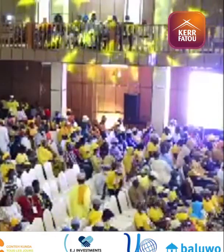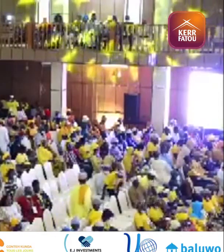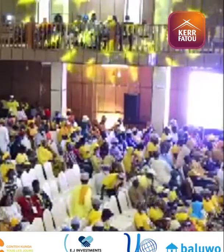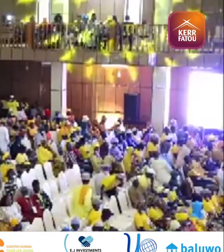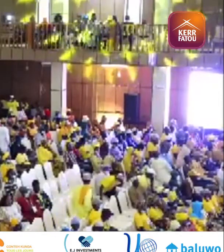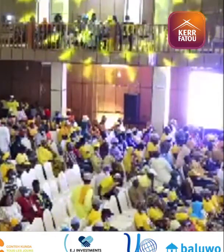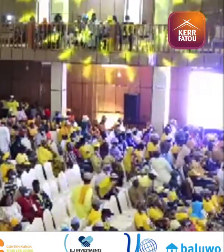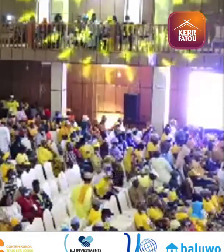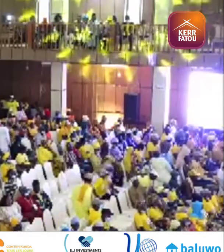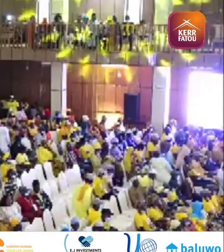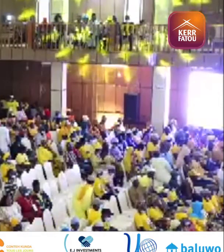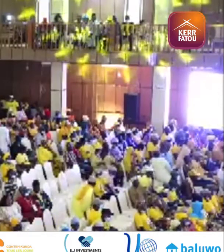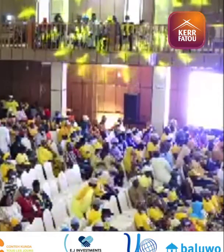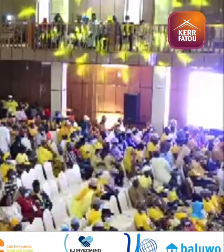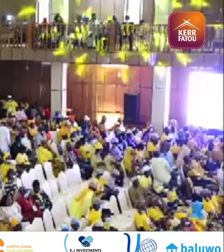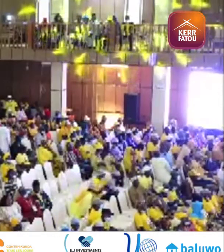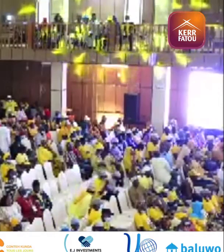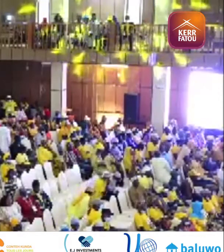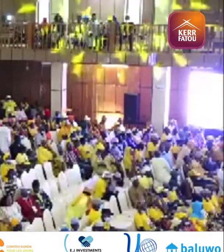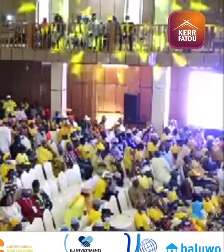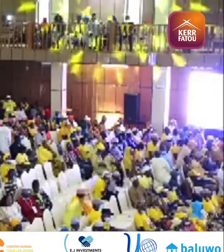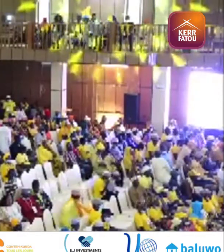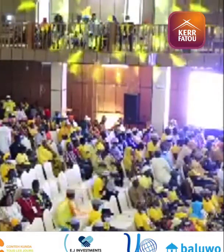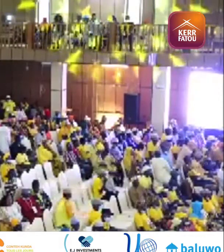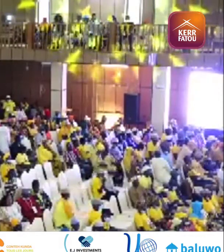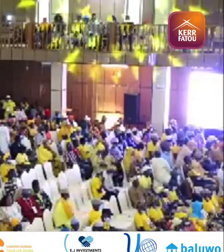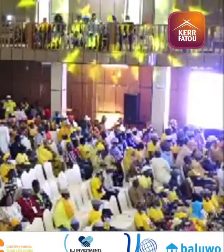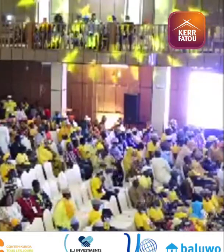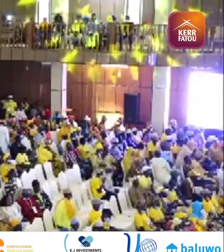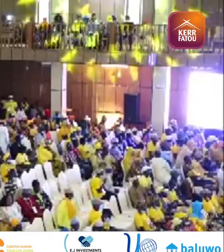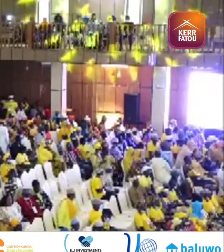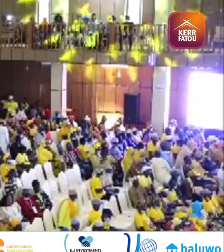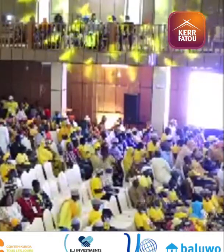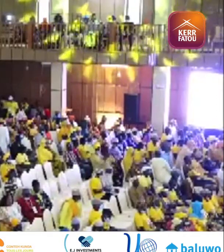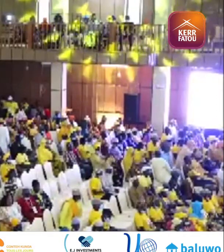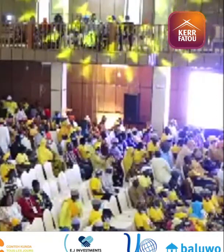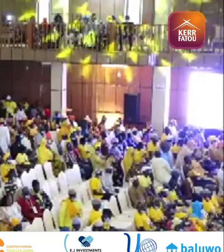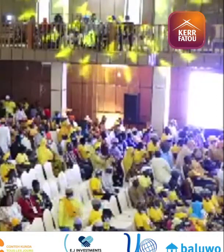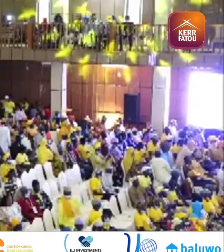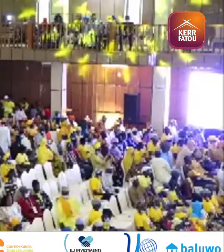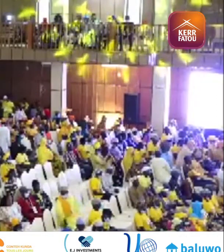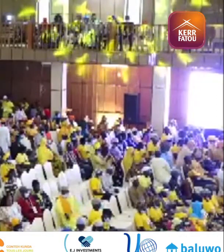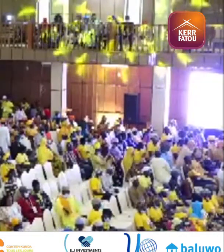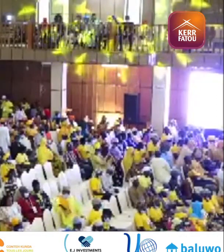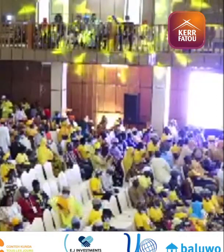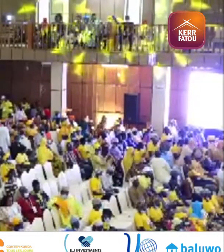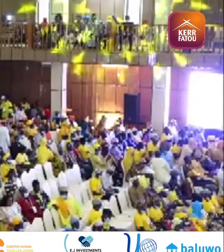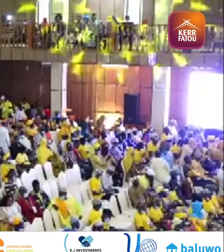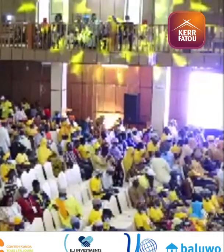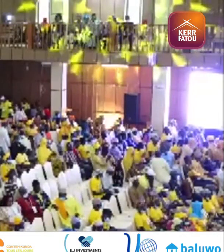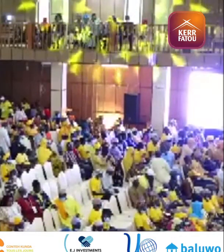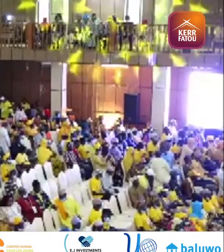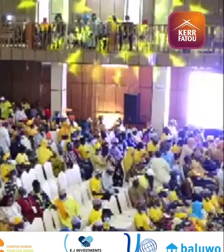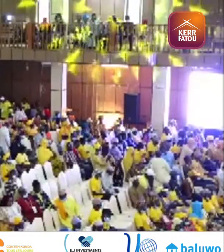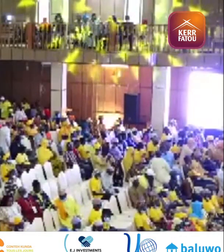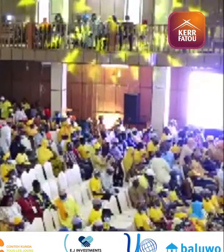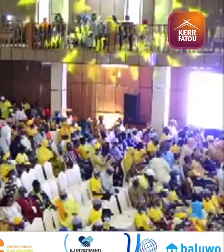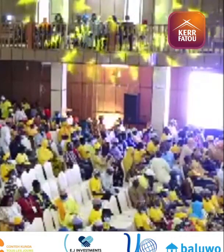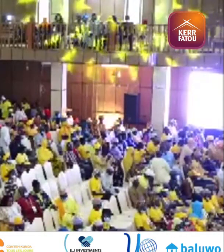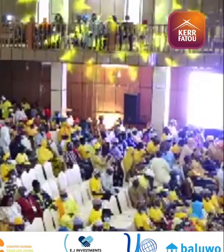2020. Again, that was to lay the foundation stone for our Sanyang